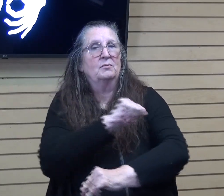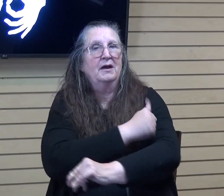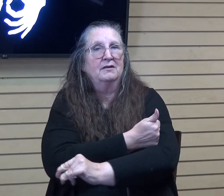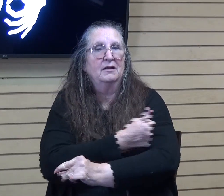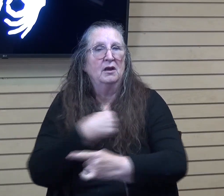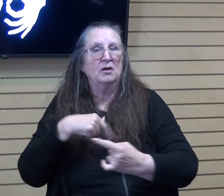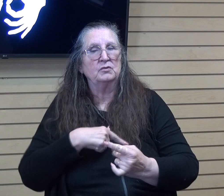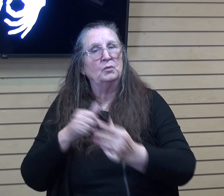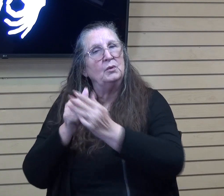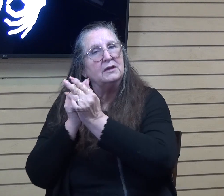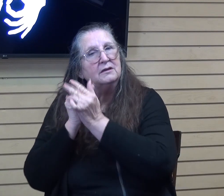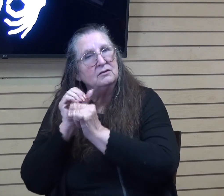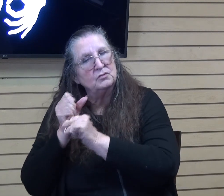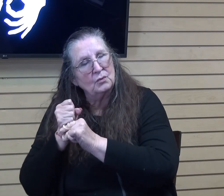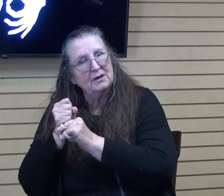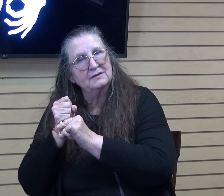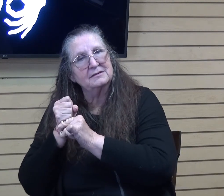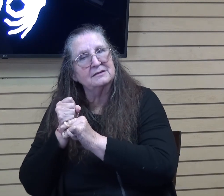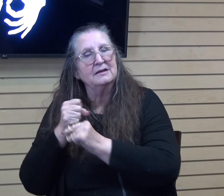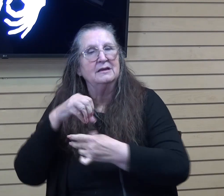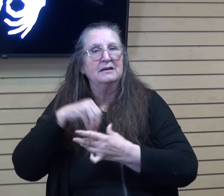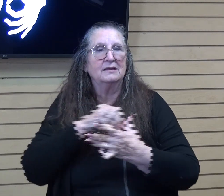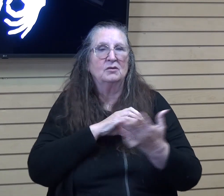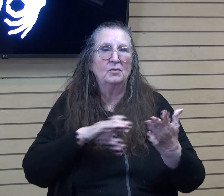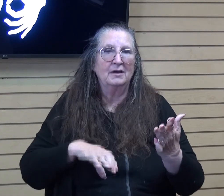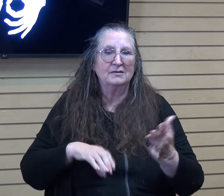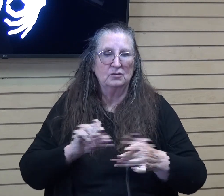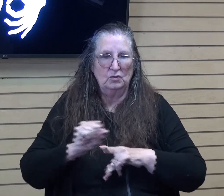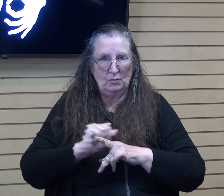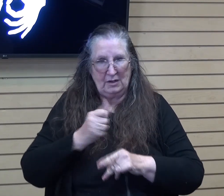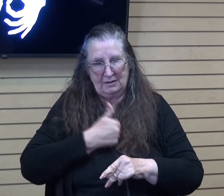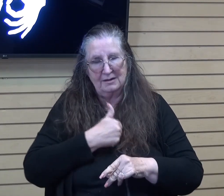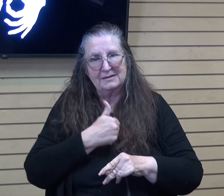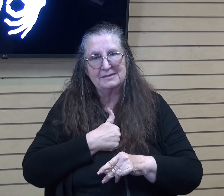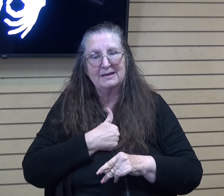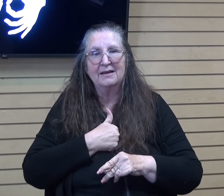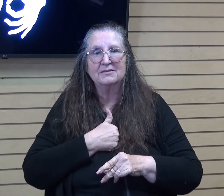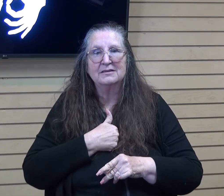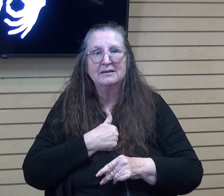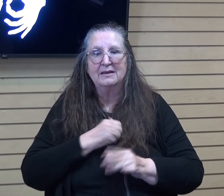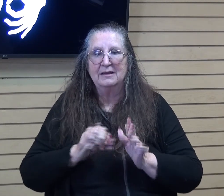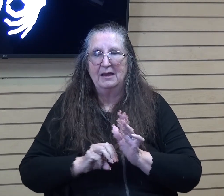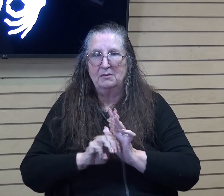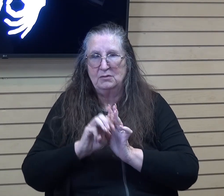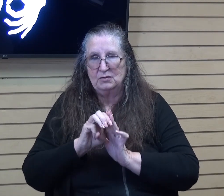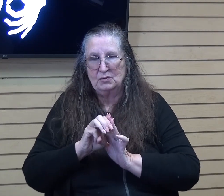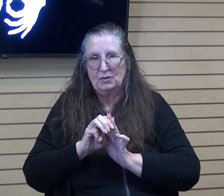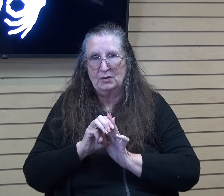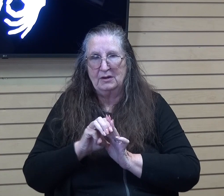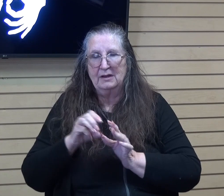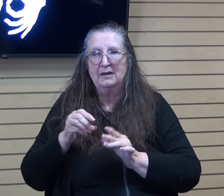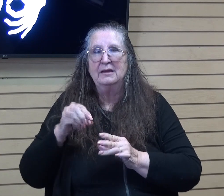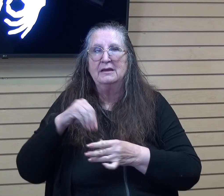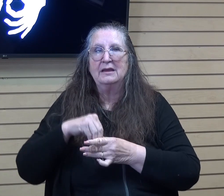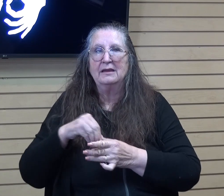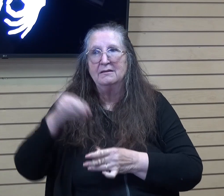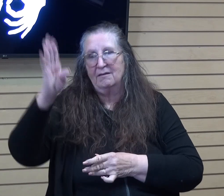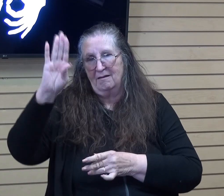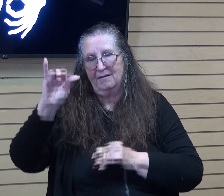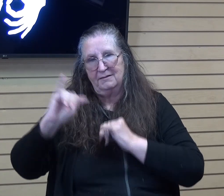trust in Christ and train ourselves in grow in godliness. And